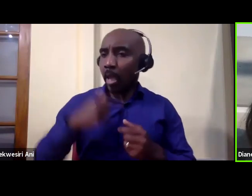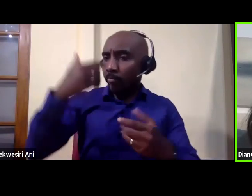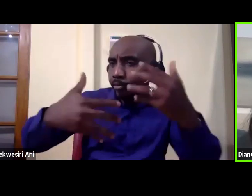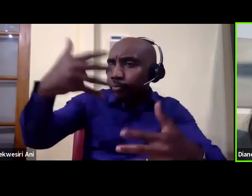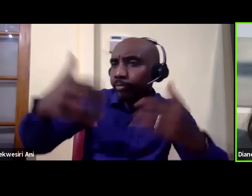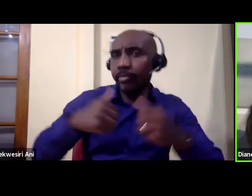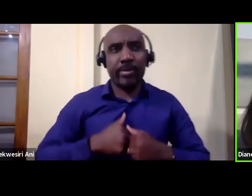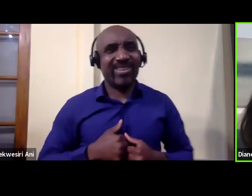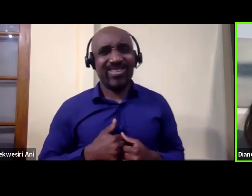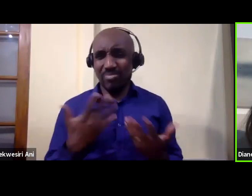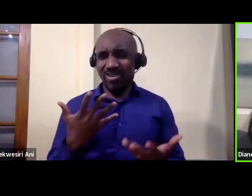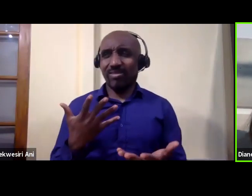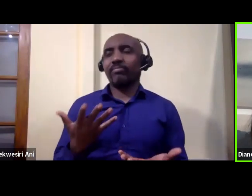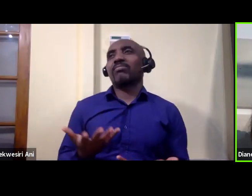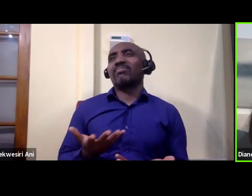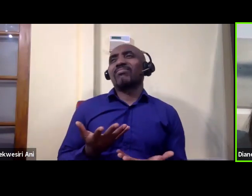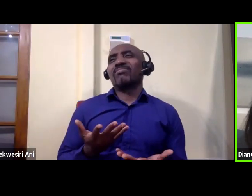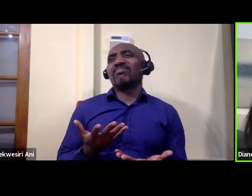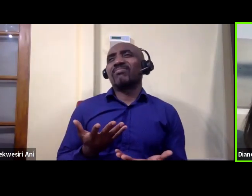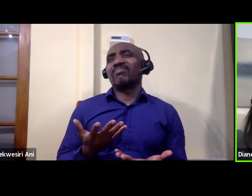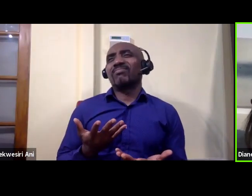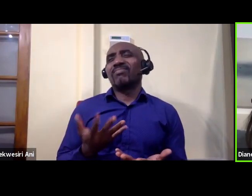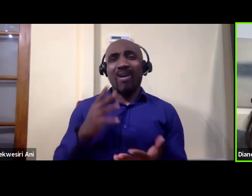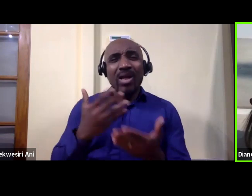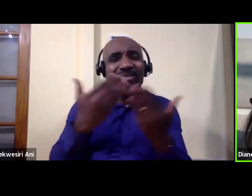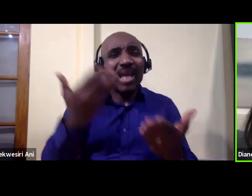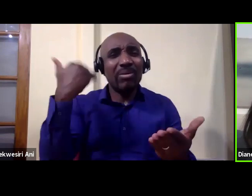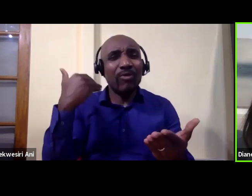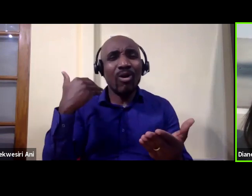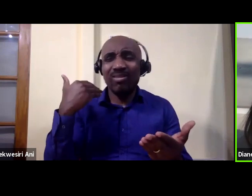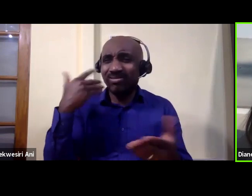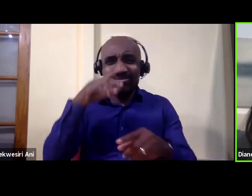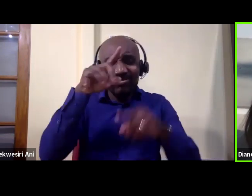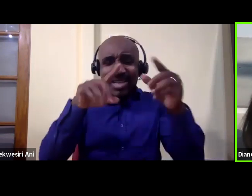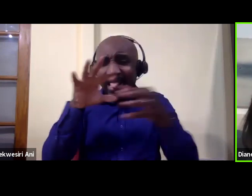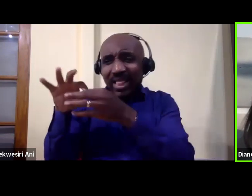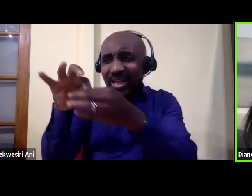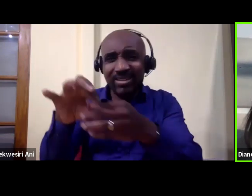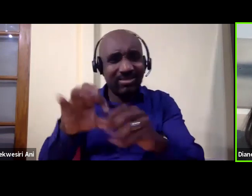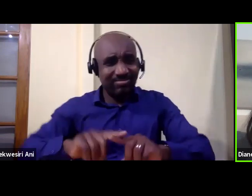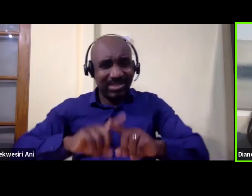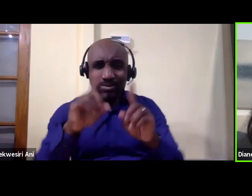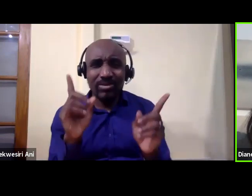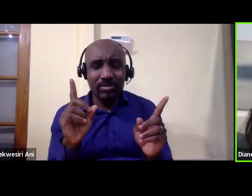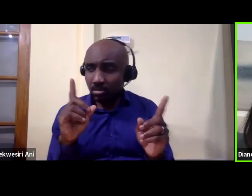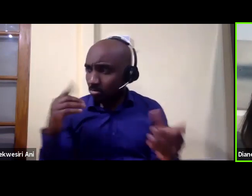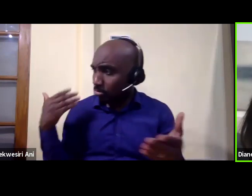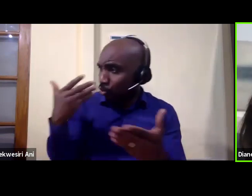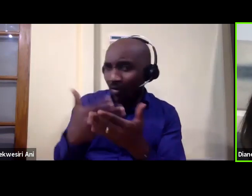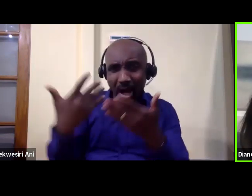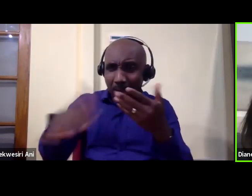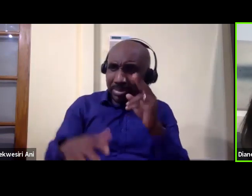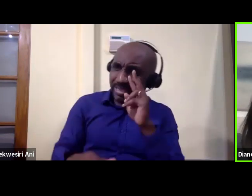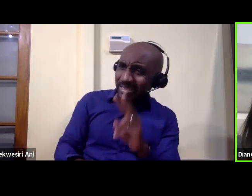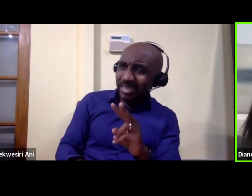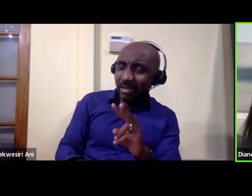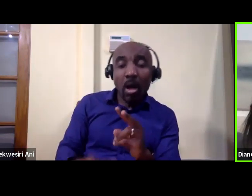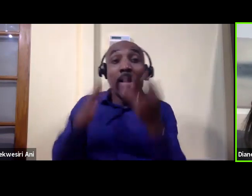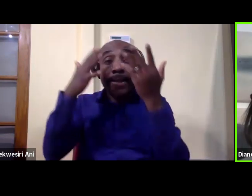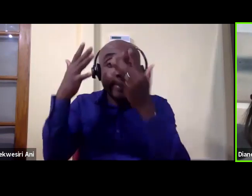to another day's examination. And we've seen that in practice, whether it's